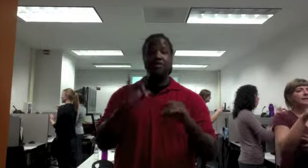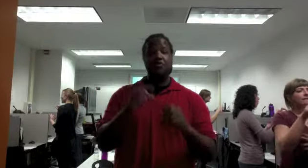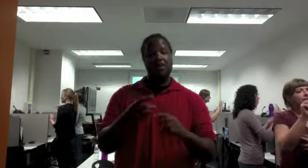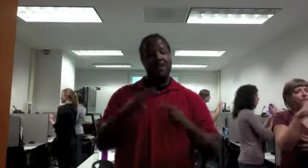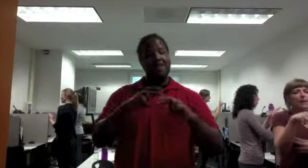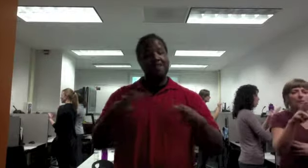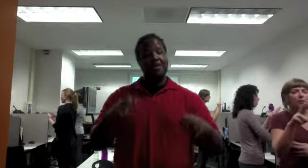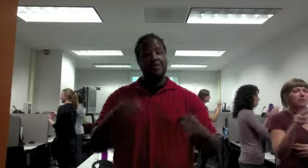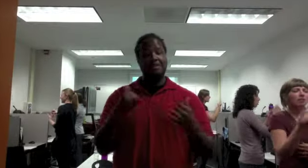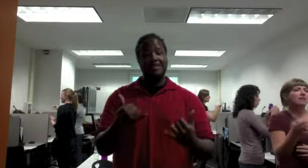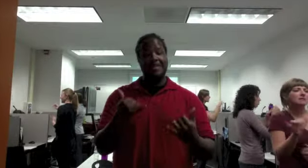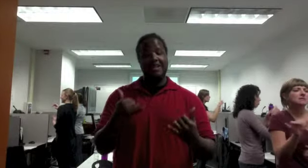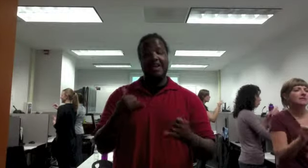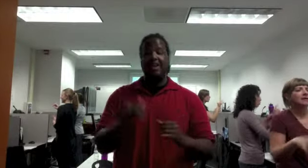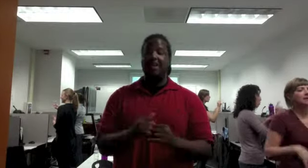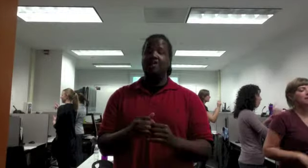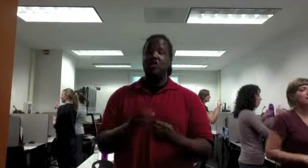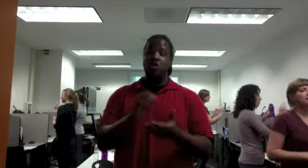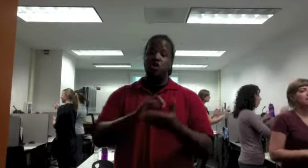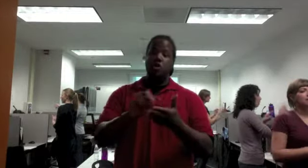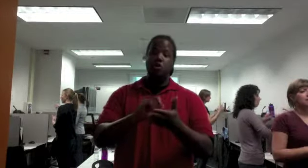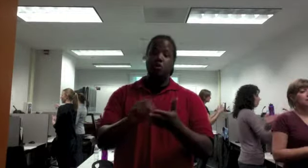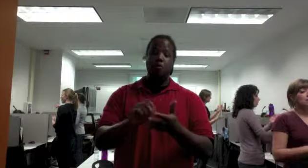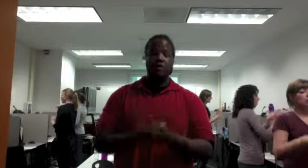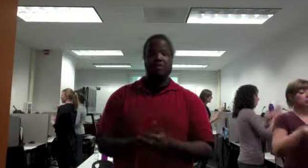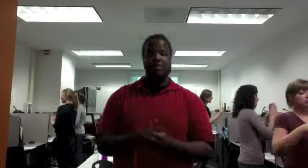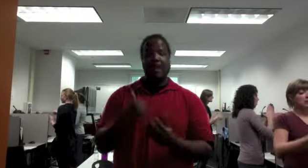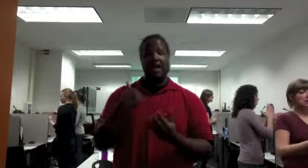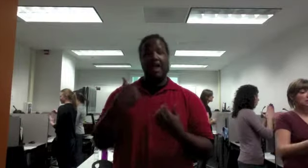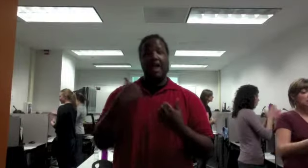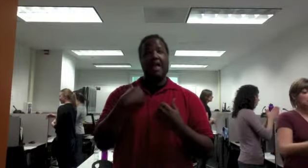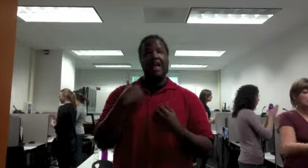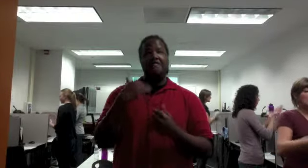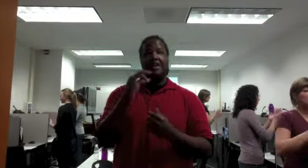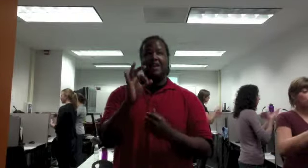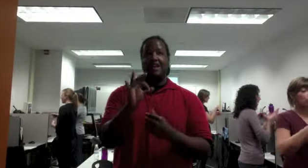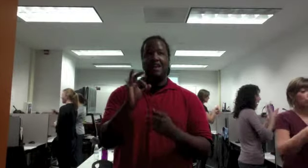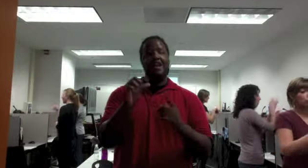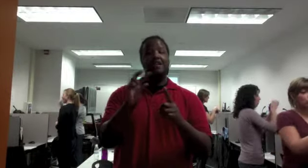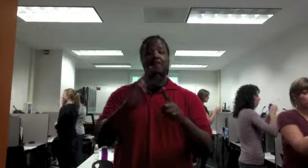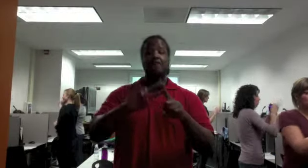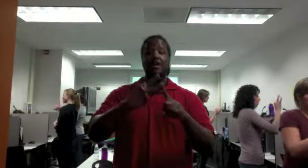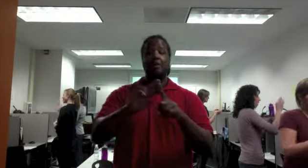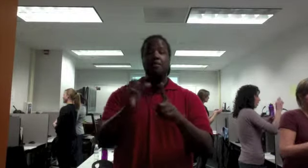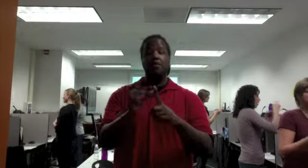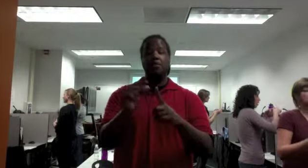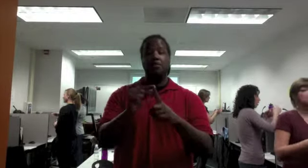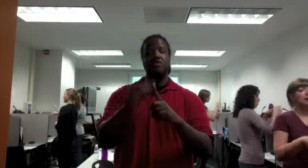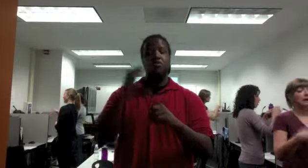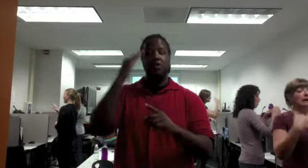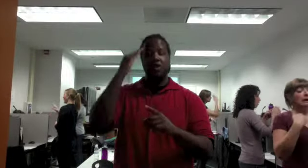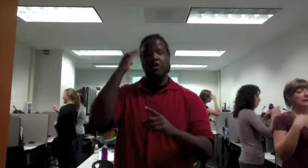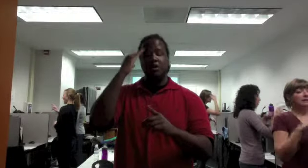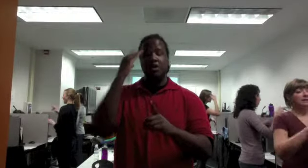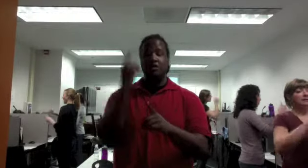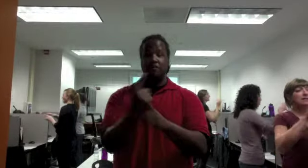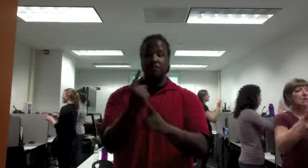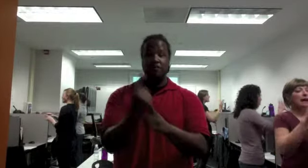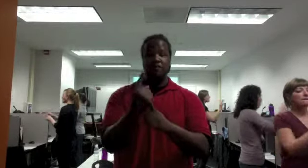thing you need to do is in your notebooks, I've got, I believe, 9 vocabulary words that we need to make sure that we know for sure and get those in.